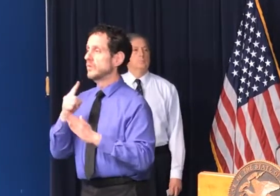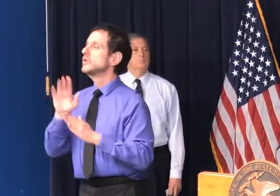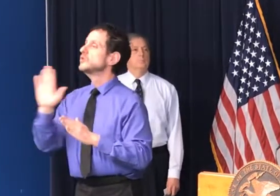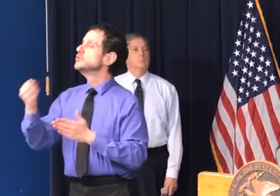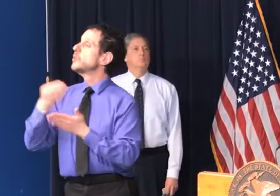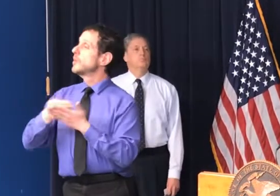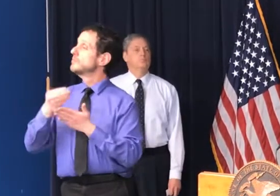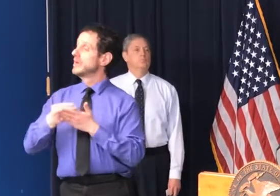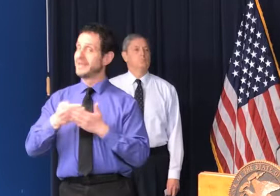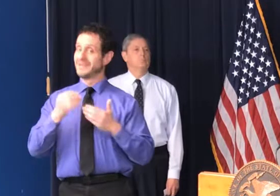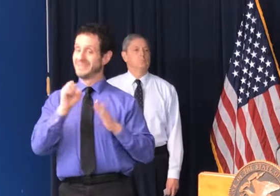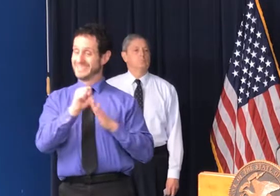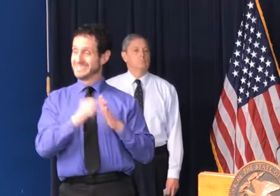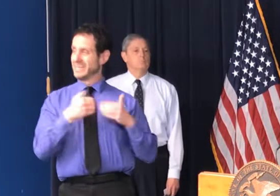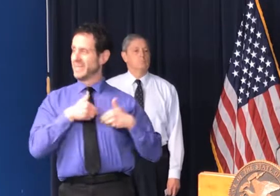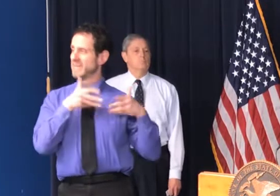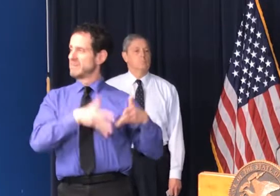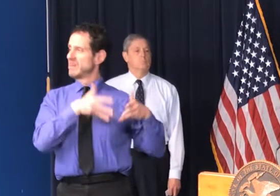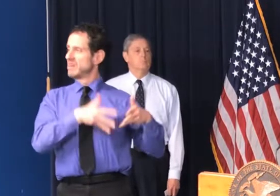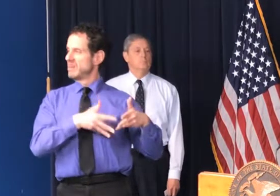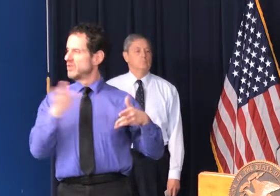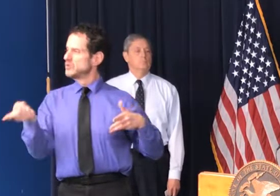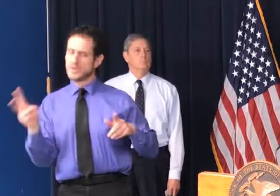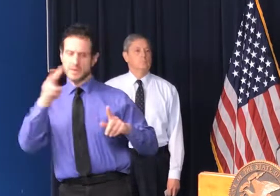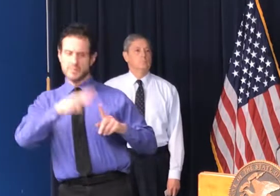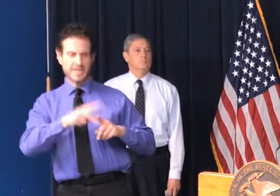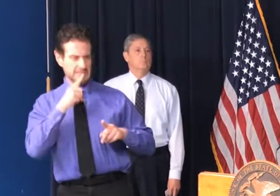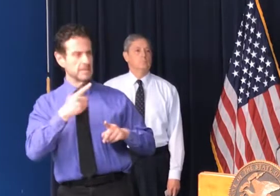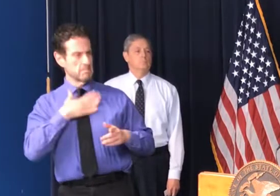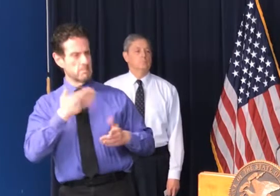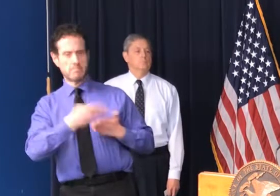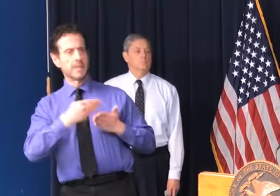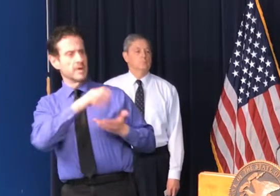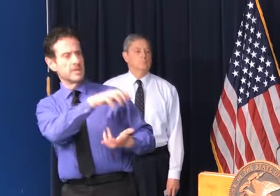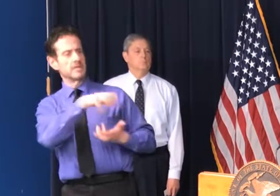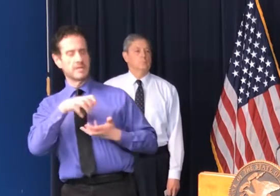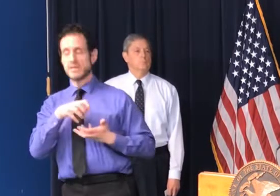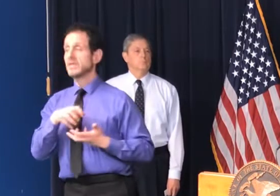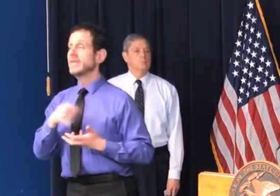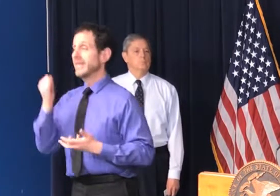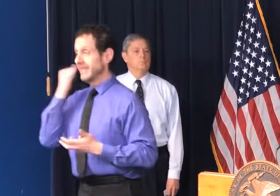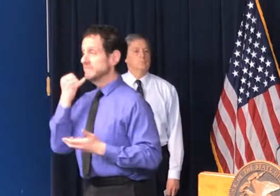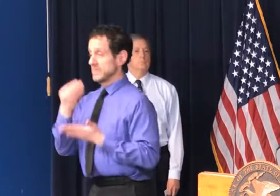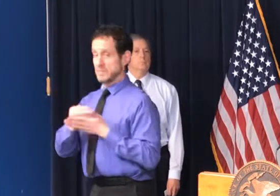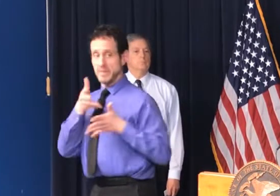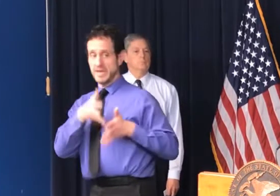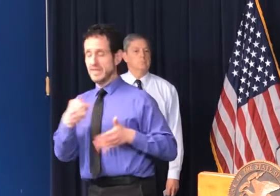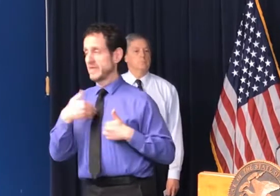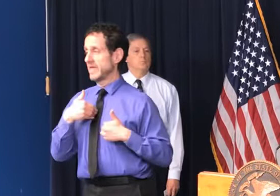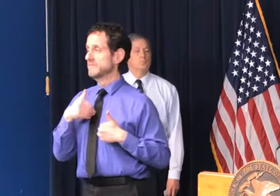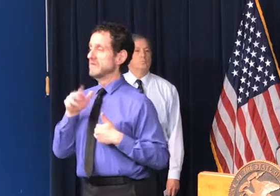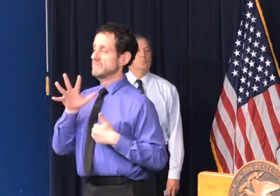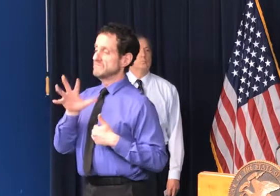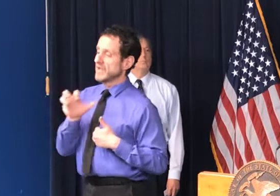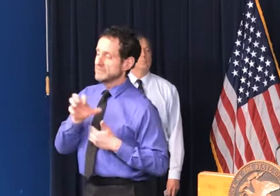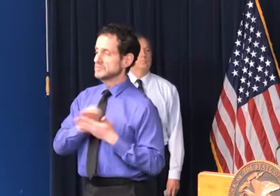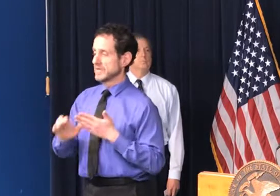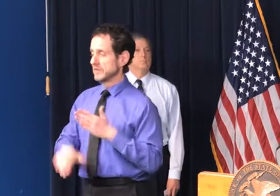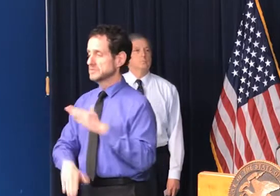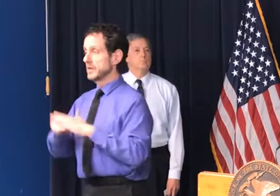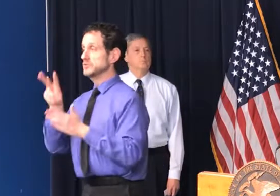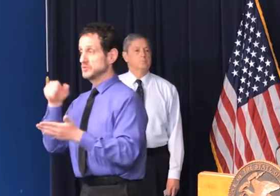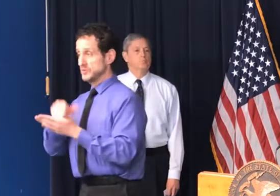division. We raised the ceiling for our fast track program from $500 to $2,000. As a